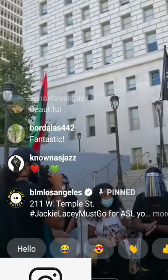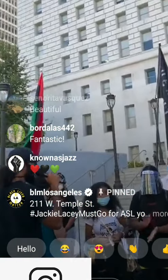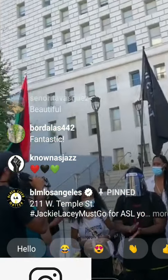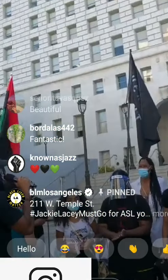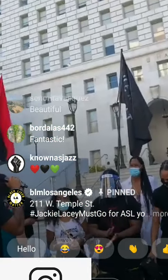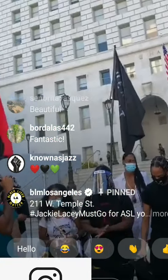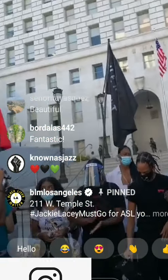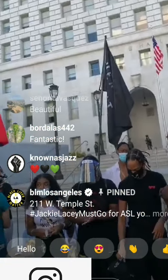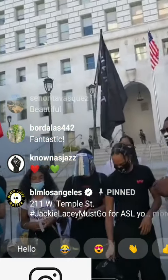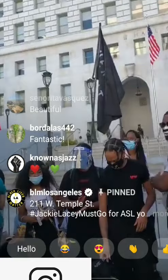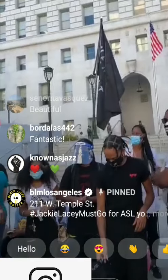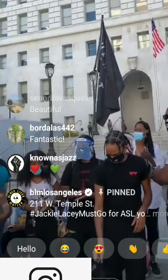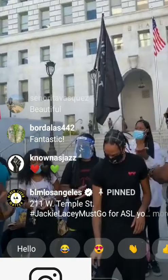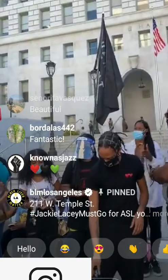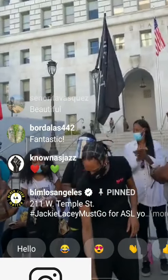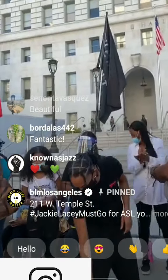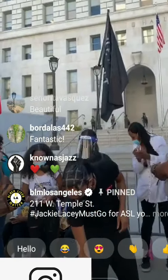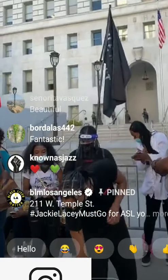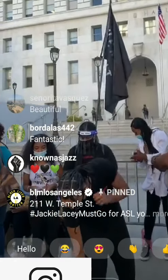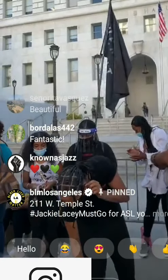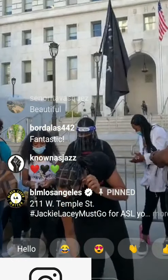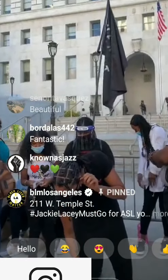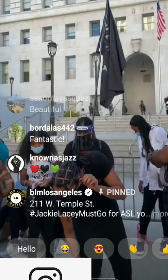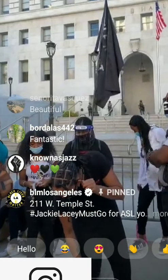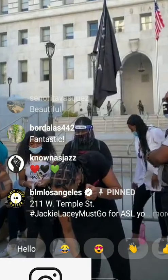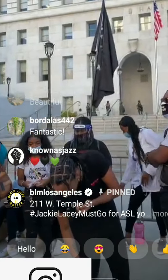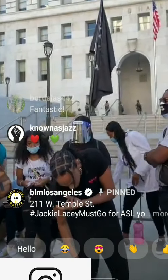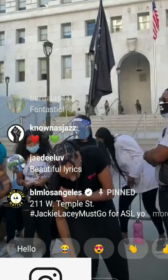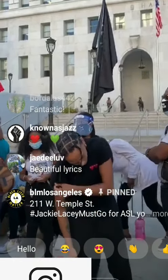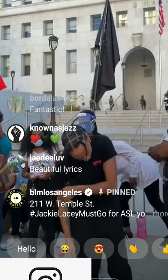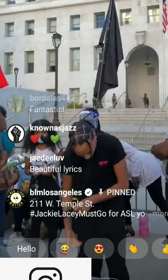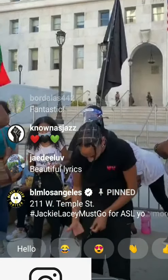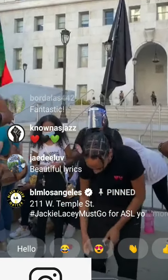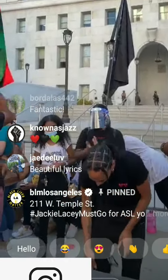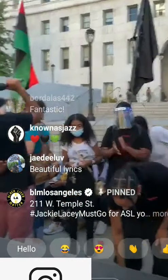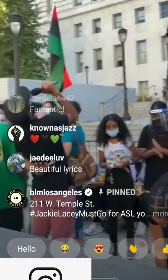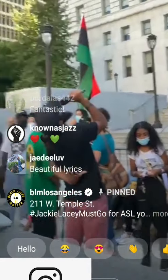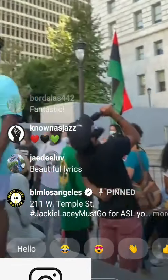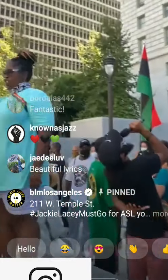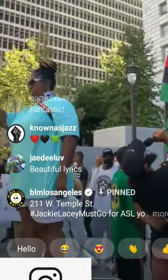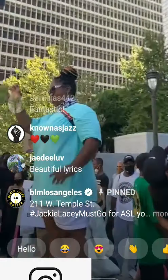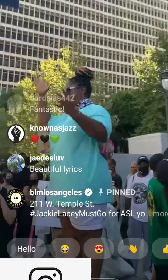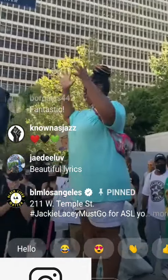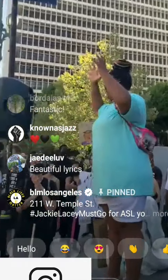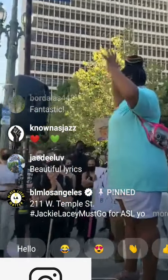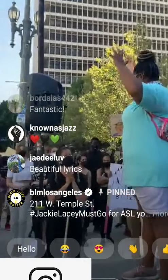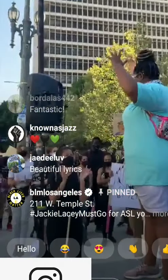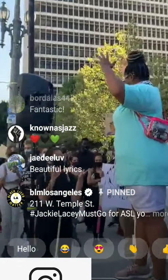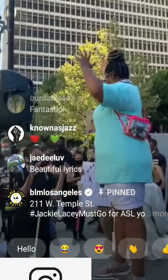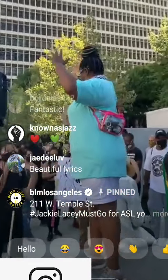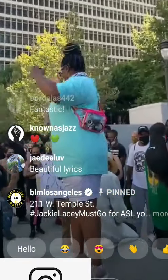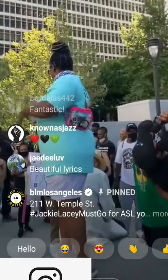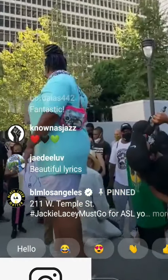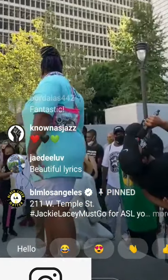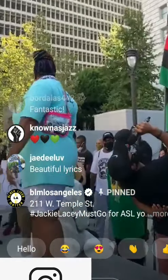we go. I can't hear my people crying. I can't breathe. Come on, keep